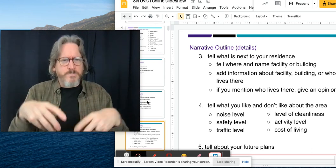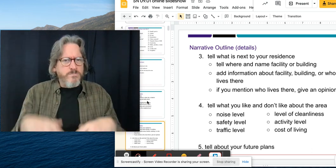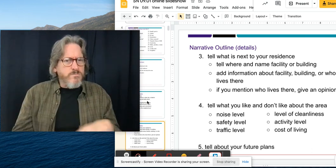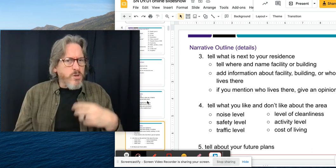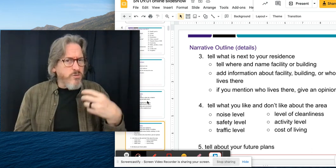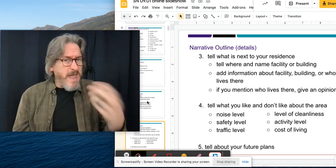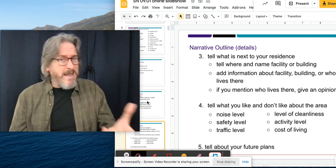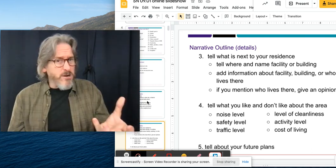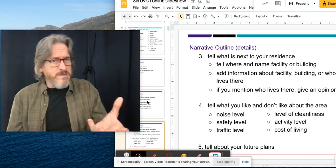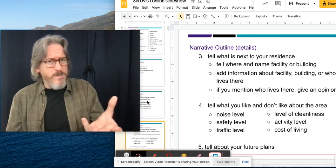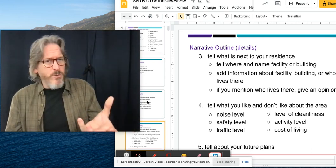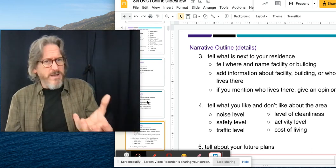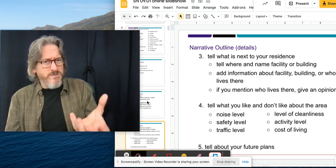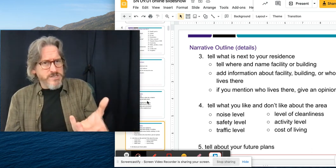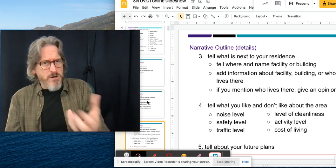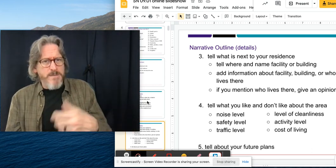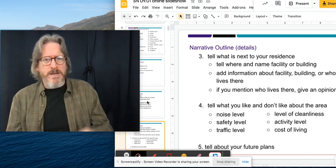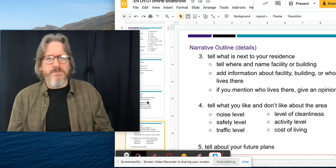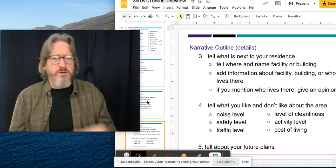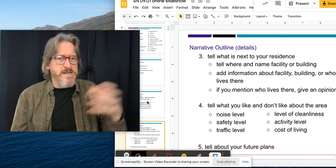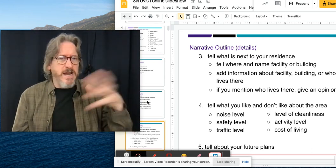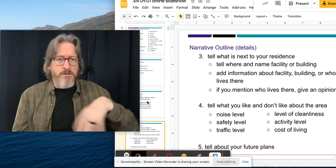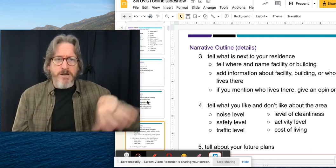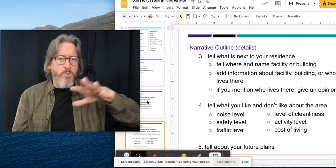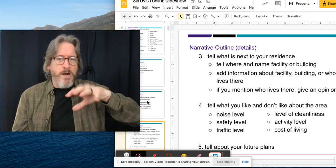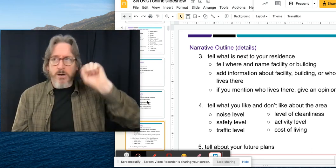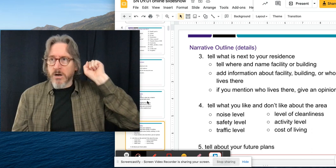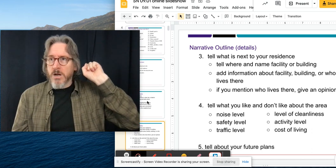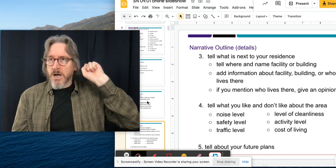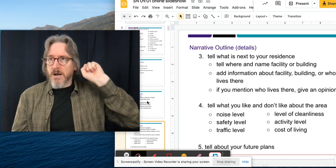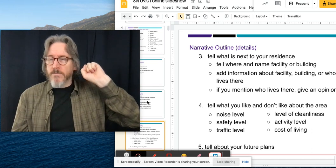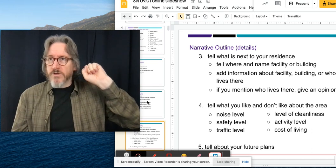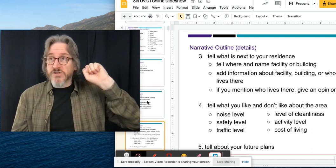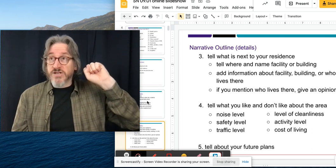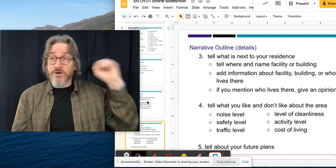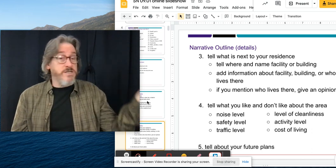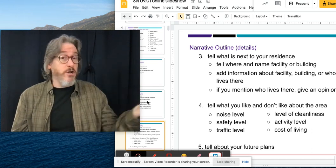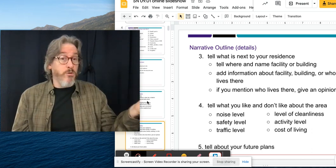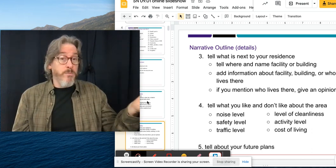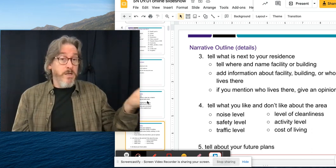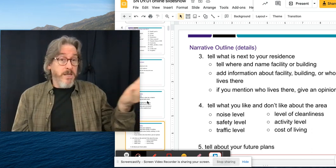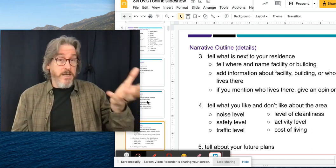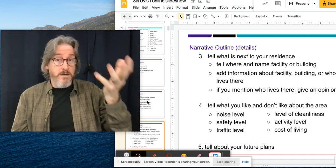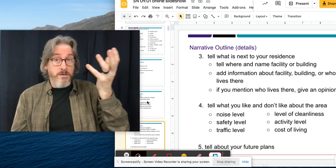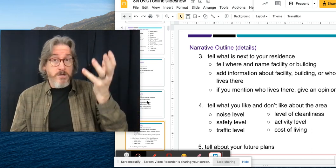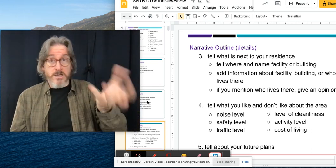So that can also be a way of describing. If there's an area where there's a nursing